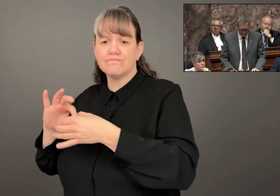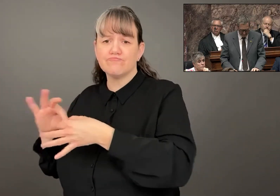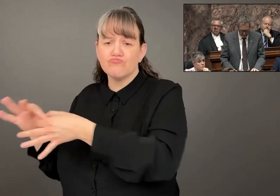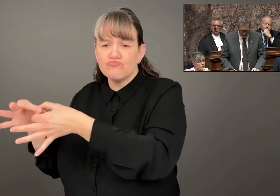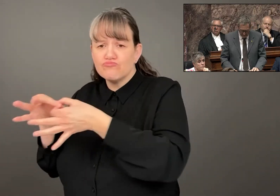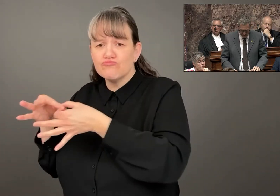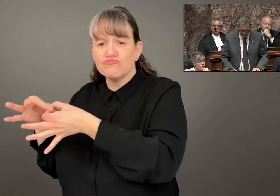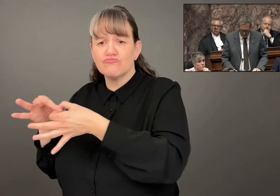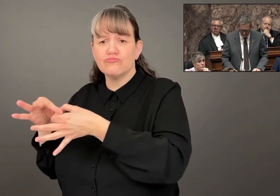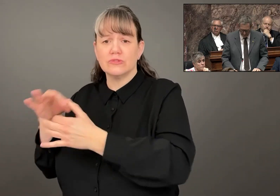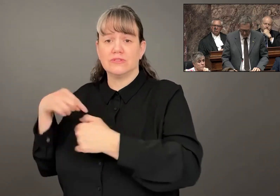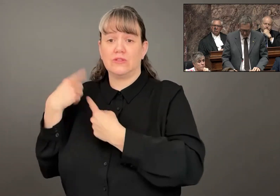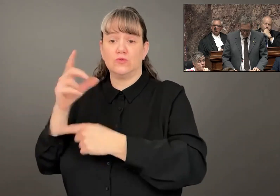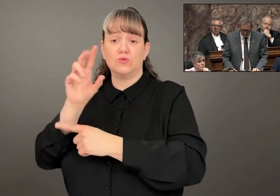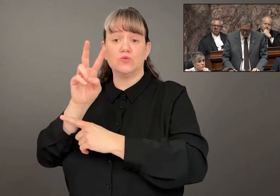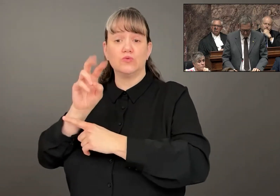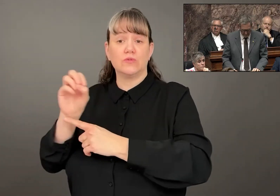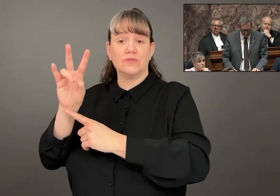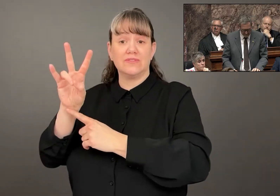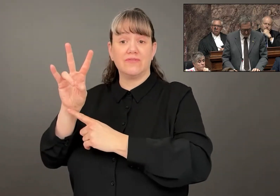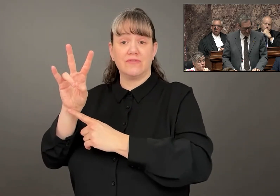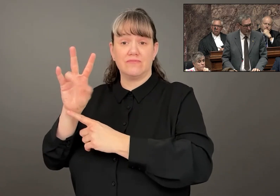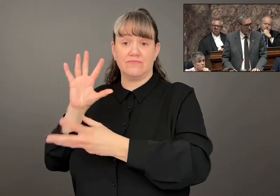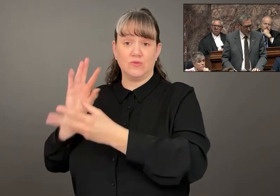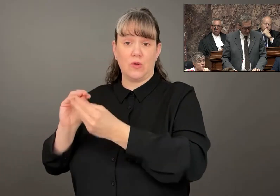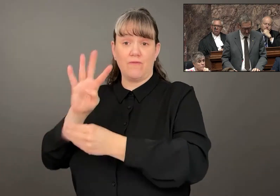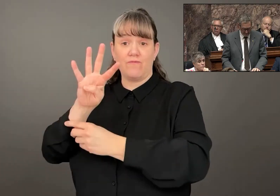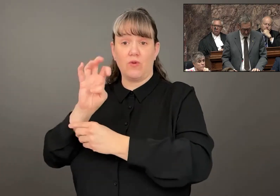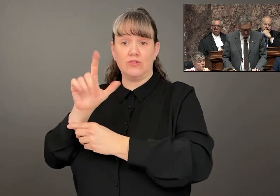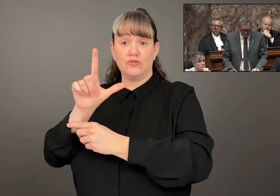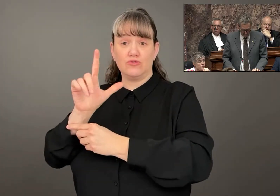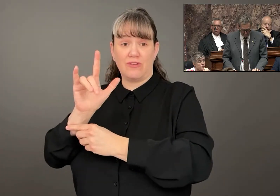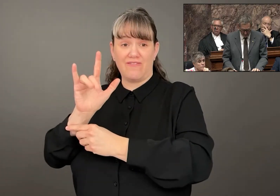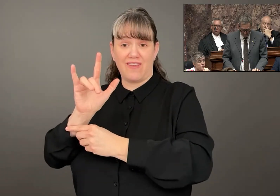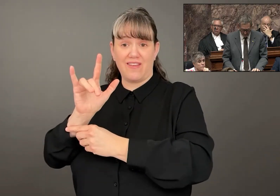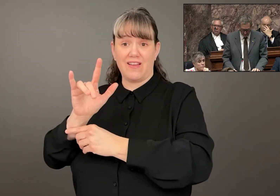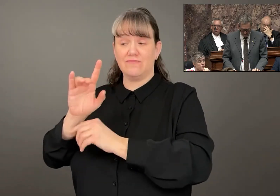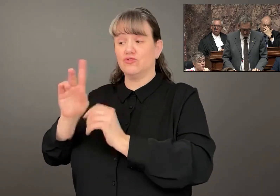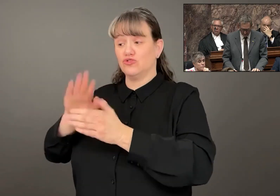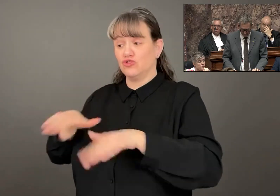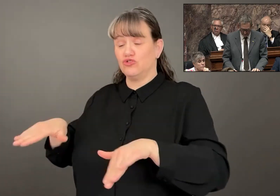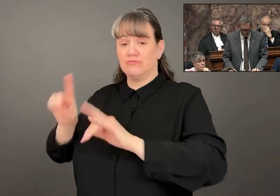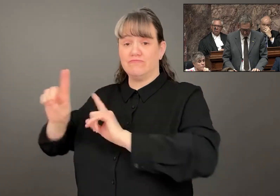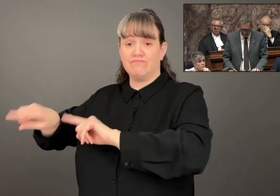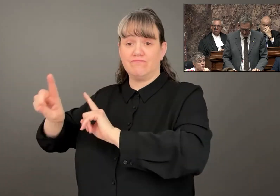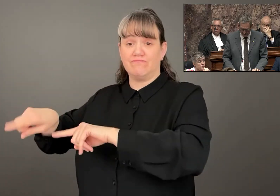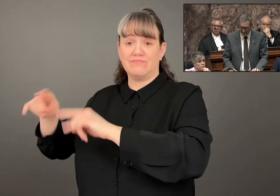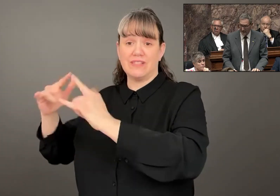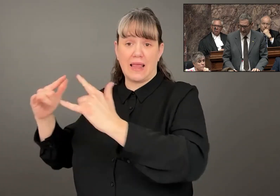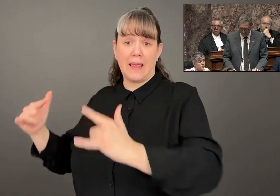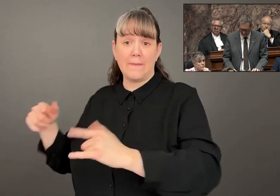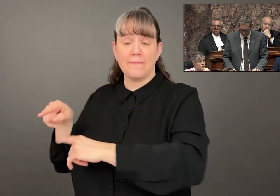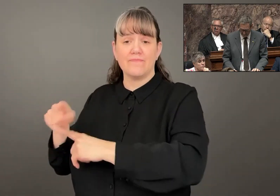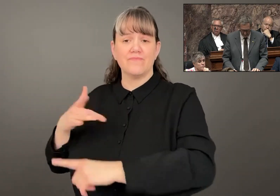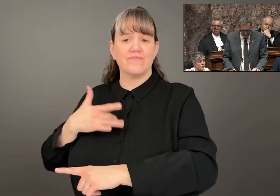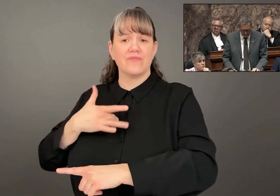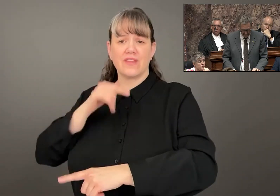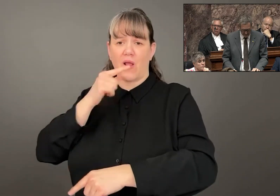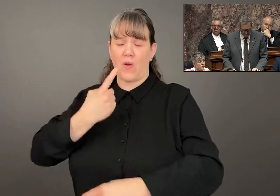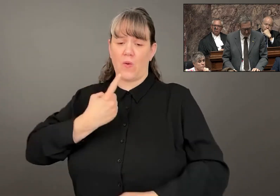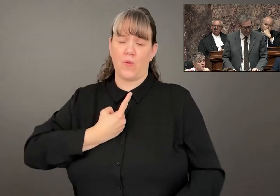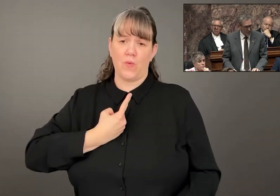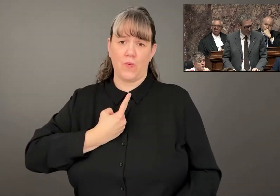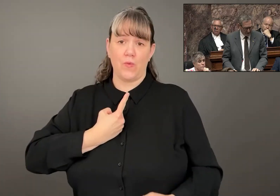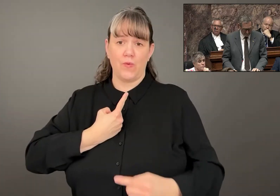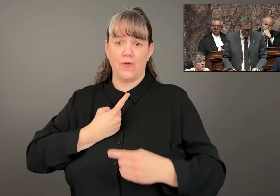children. Surrounded by nature, new friends, and the reassurance that they are not alone in their grief, many of these young campers,